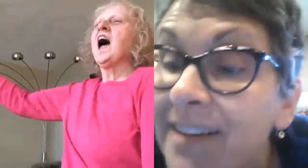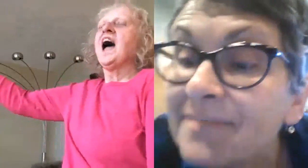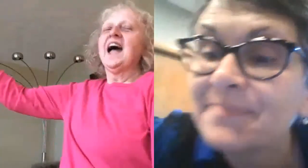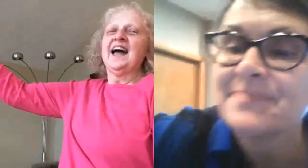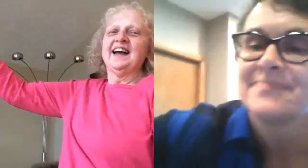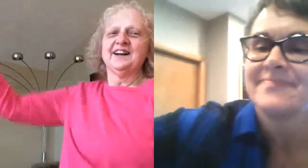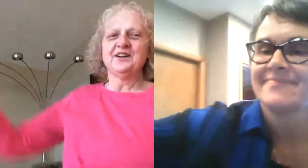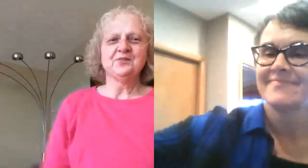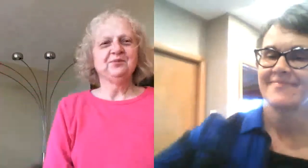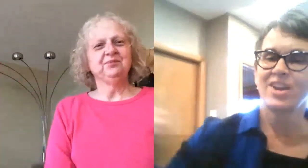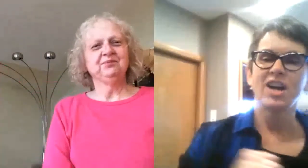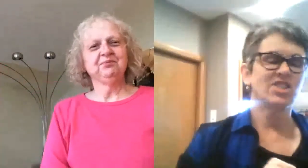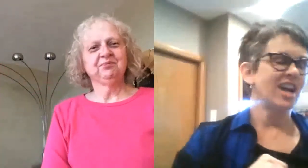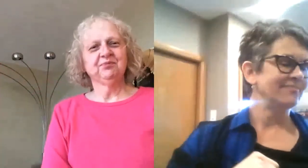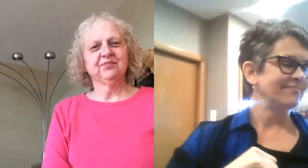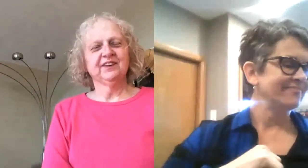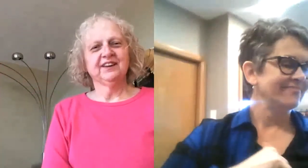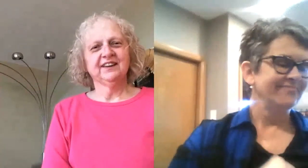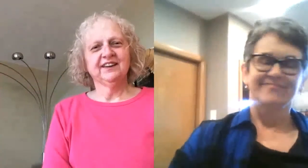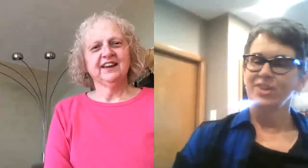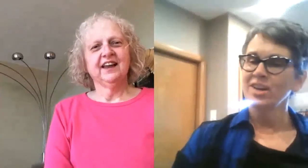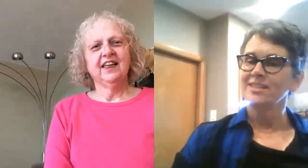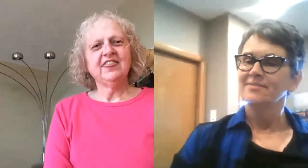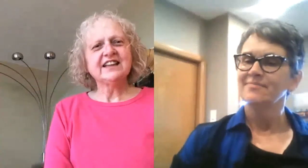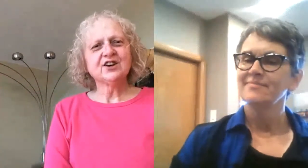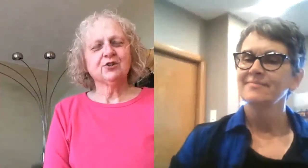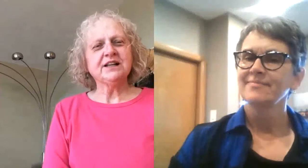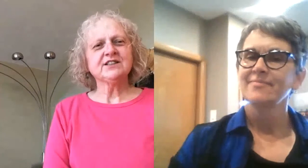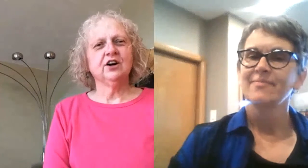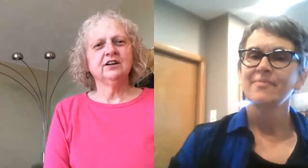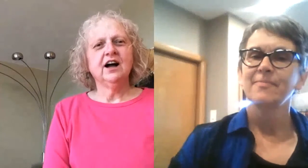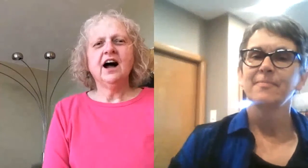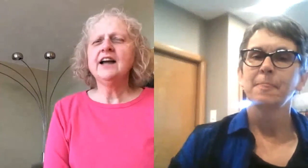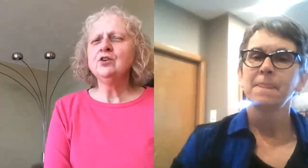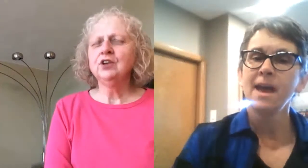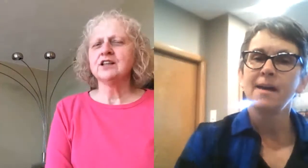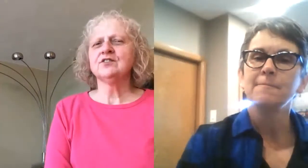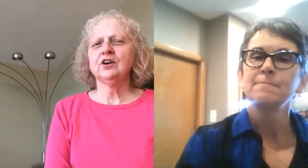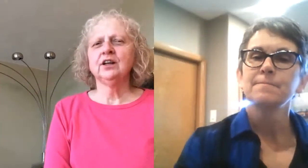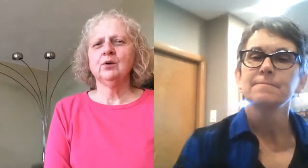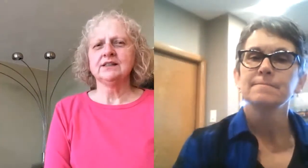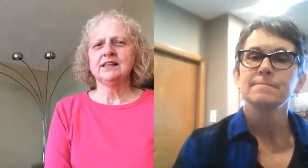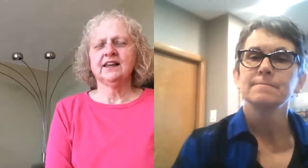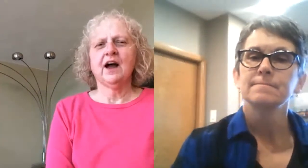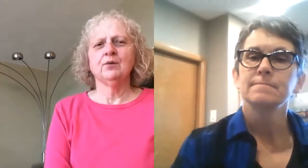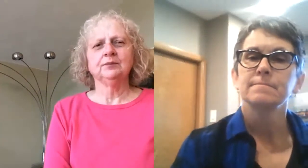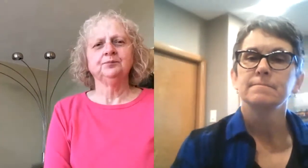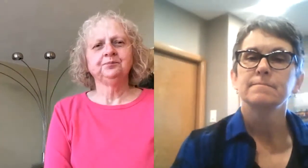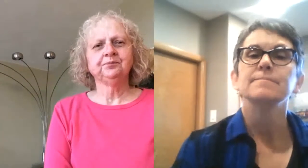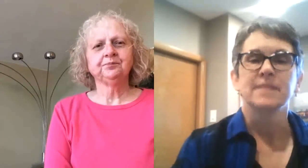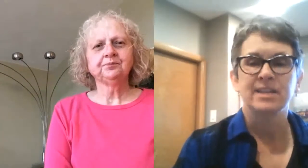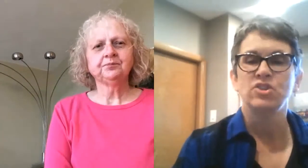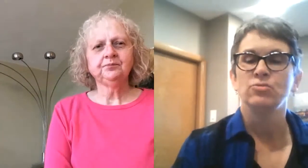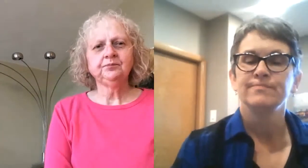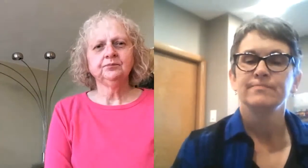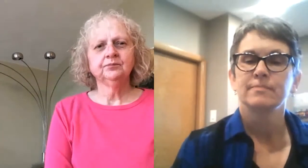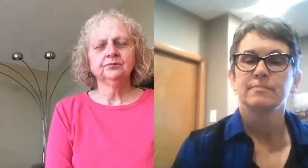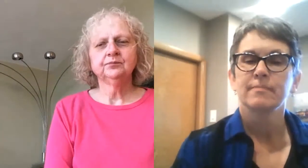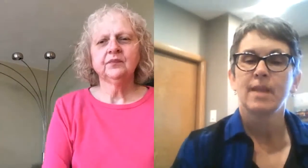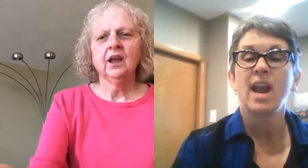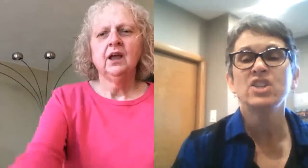Mwah! Gotcha. Good. Great song. I know lots of our little ones like that one. They